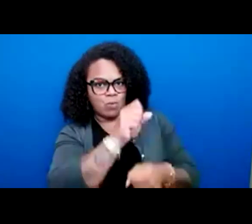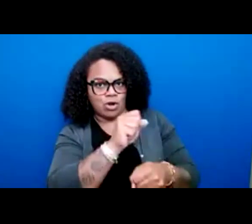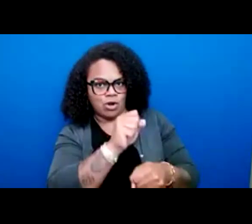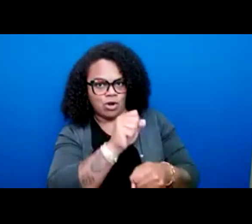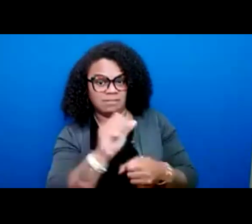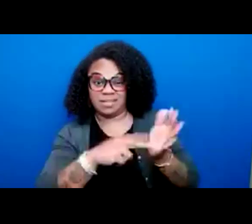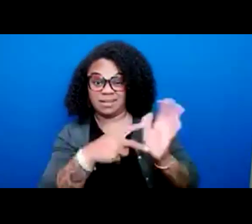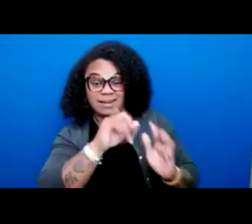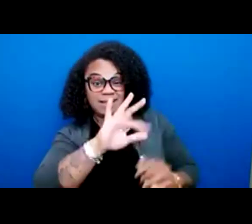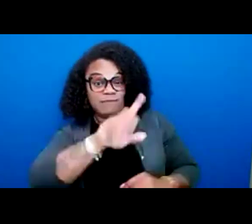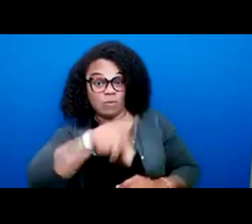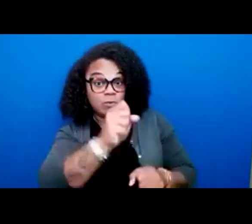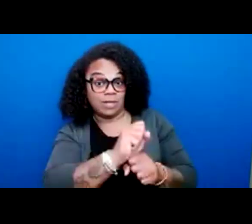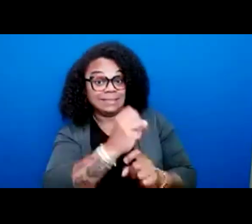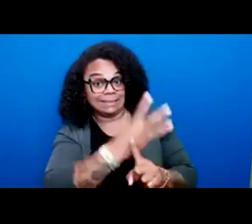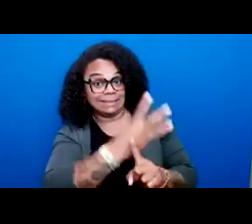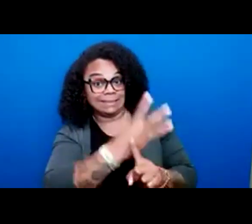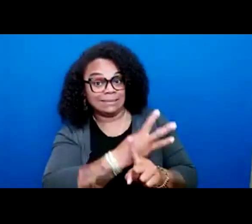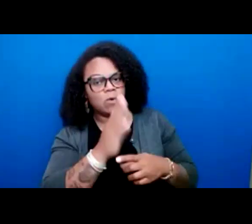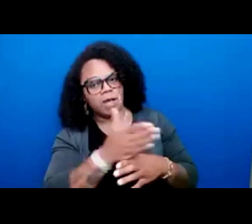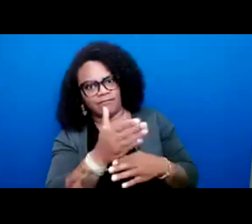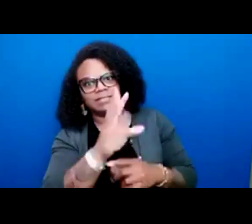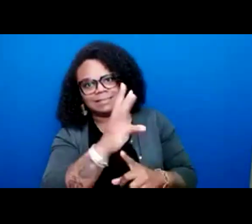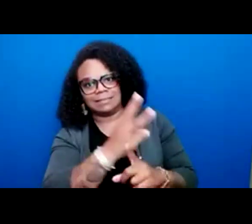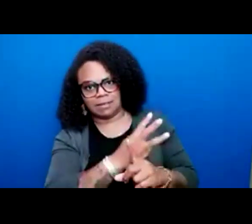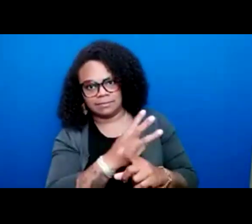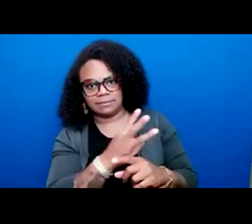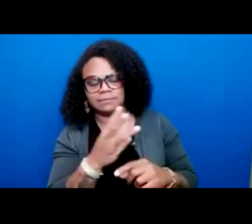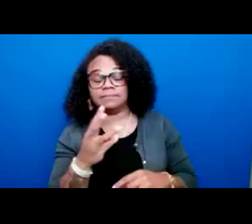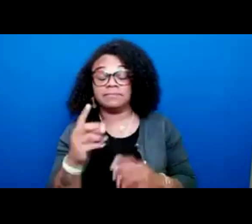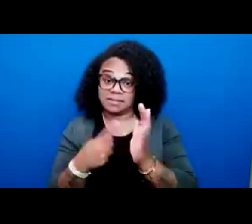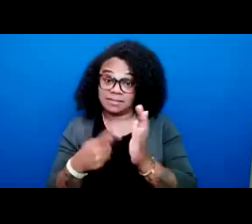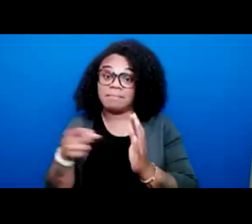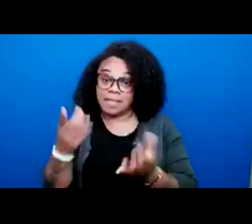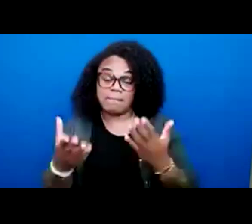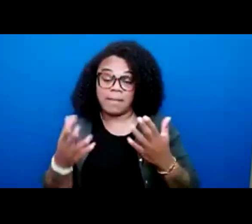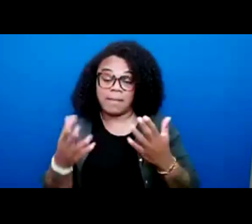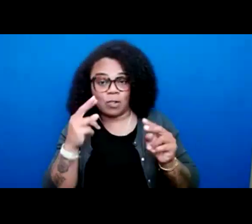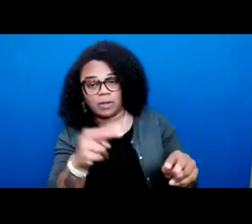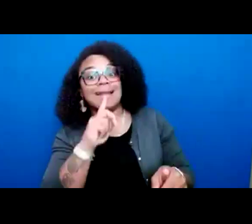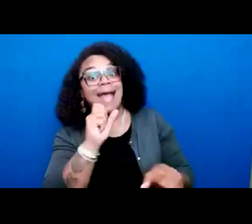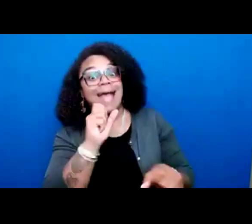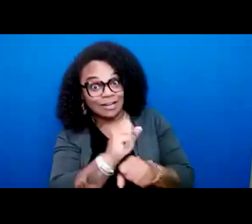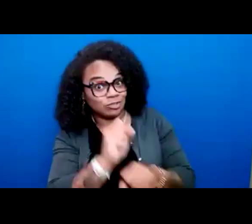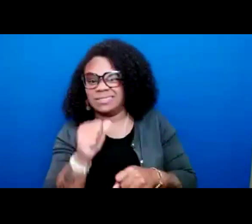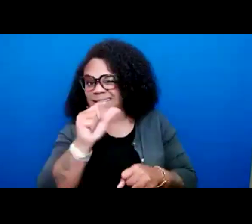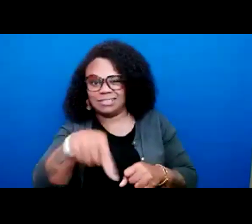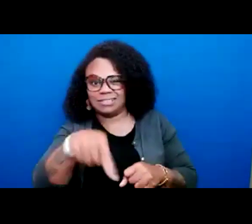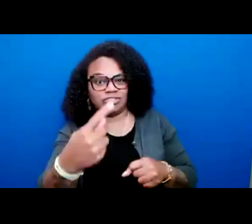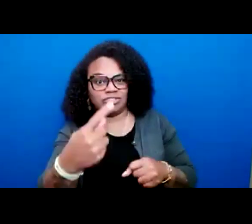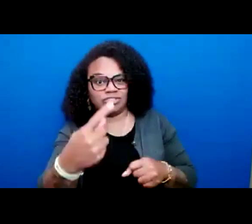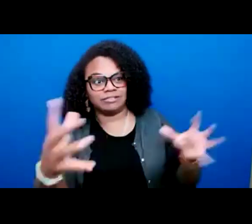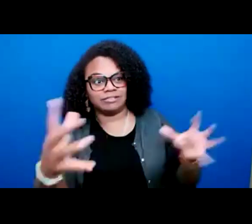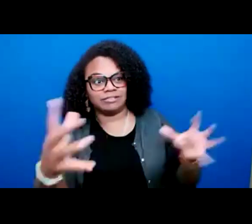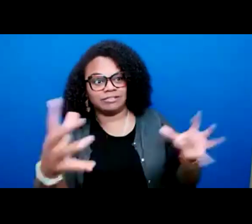months. And in some cases, they might even look at actuals rather than averaging. But SSI is straightforward. They're always going to